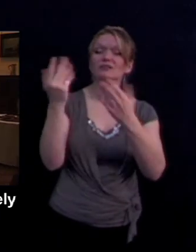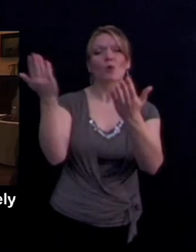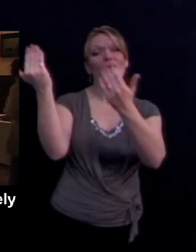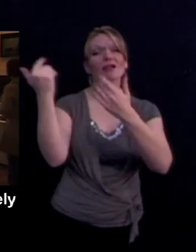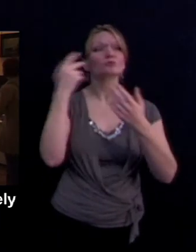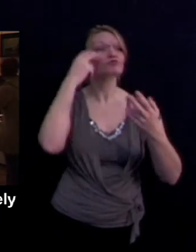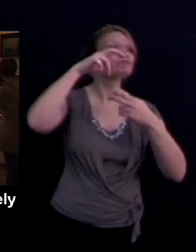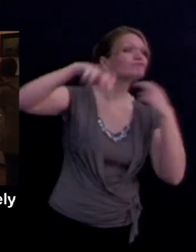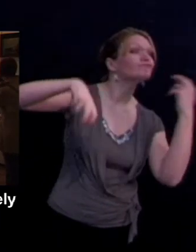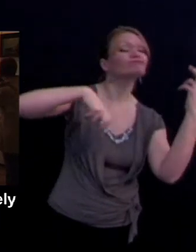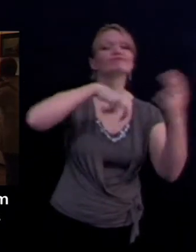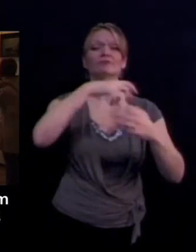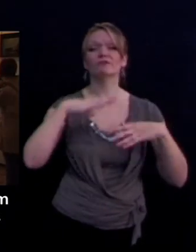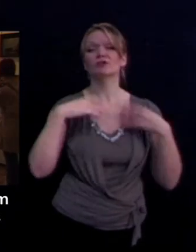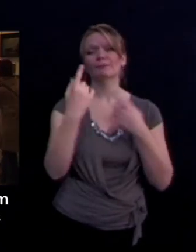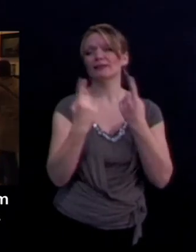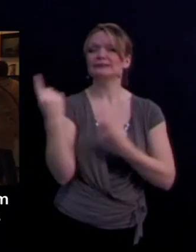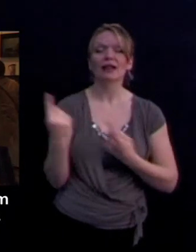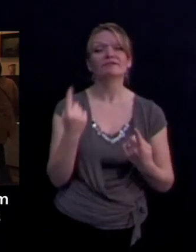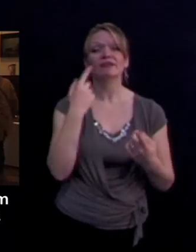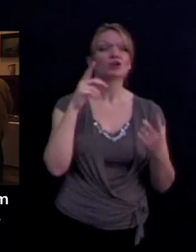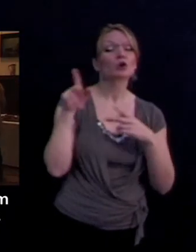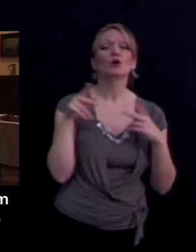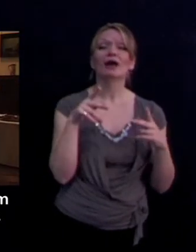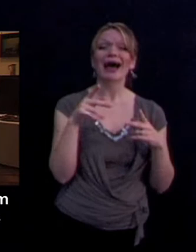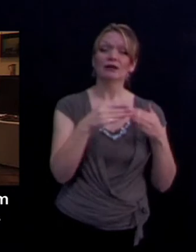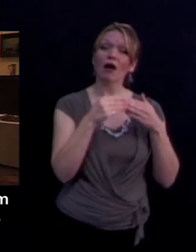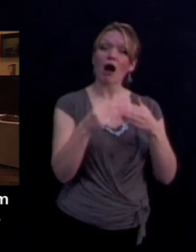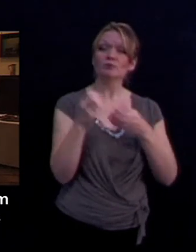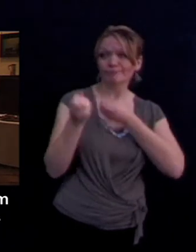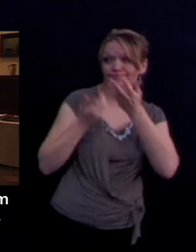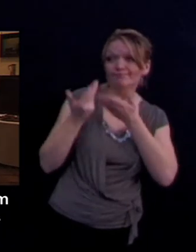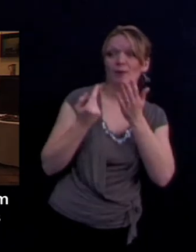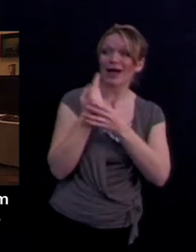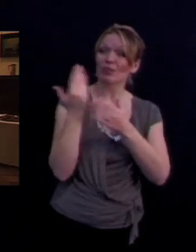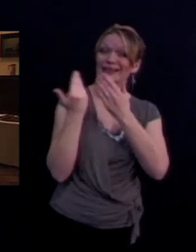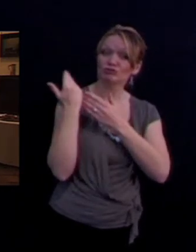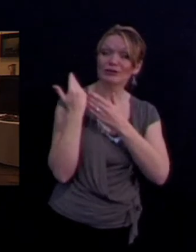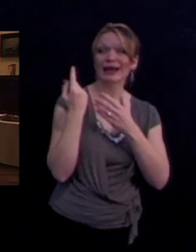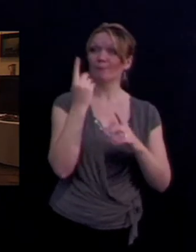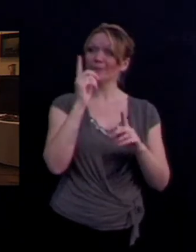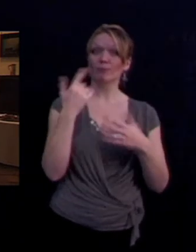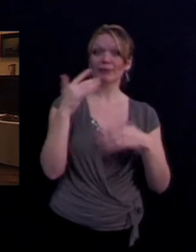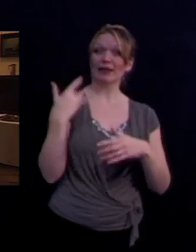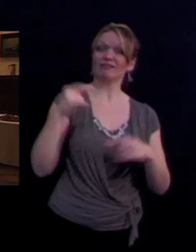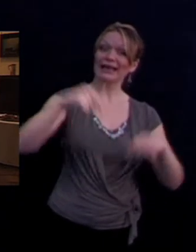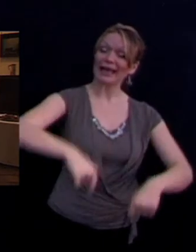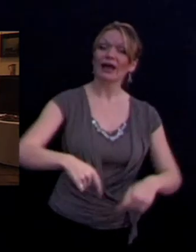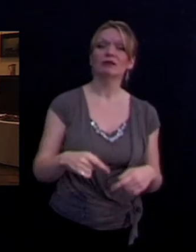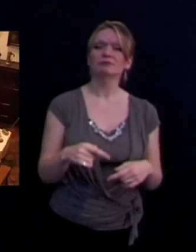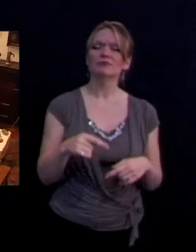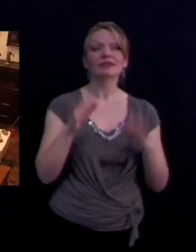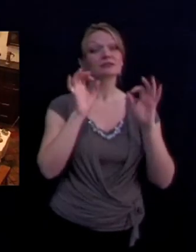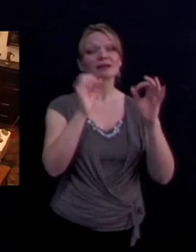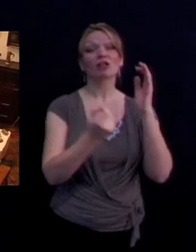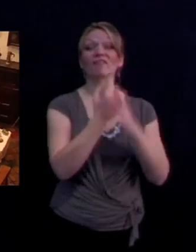wander freely around the rooms, and guides are on hand to tell them all about the history of the rooms and the people who lived here. There are special